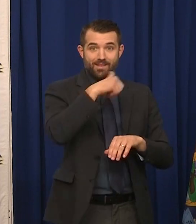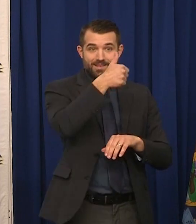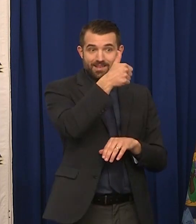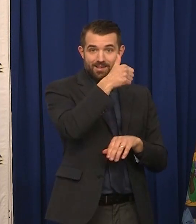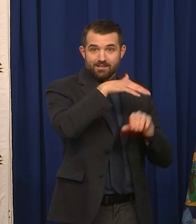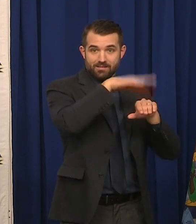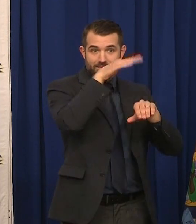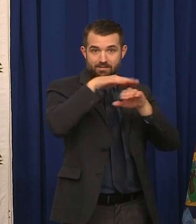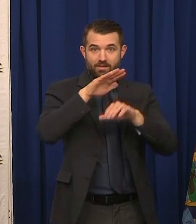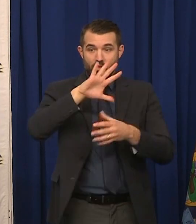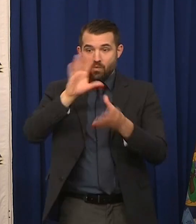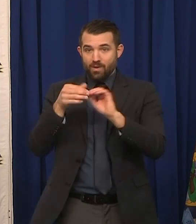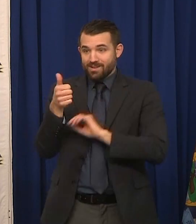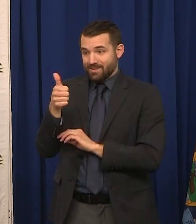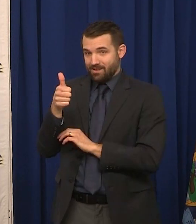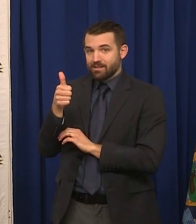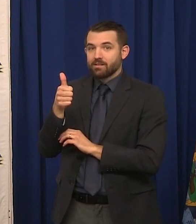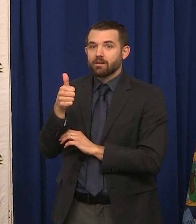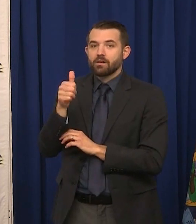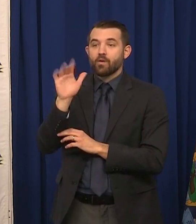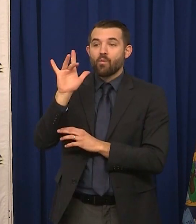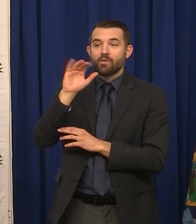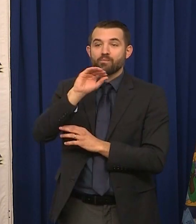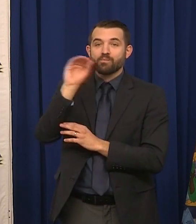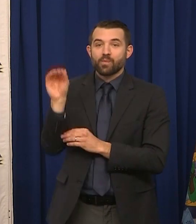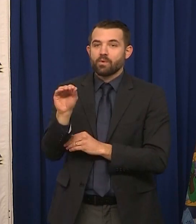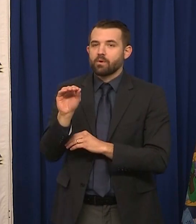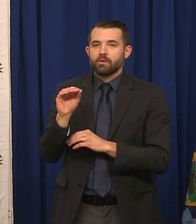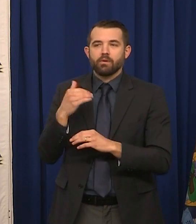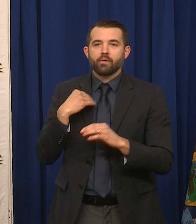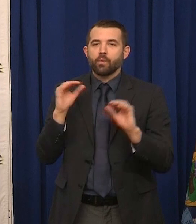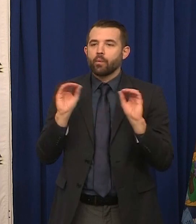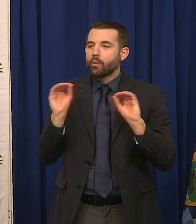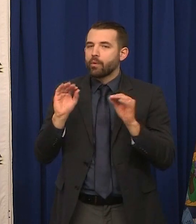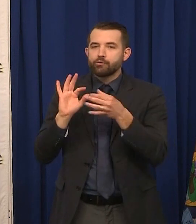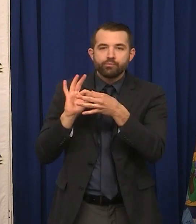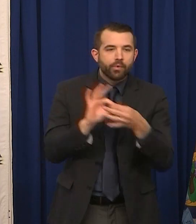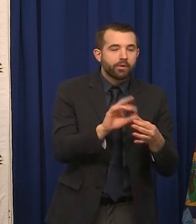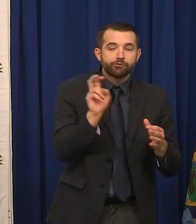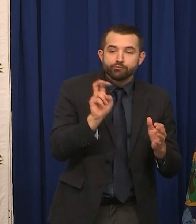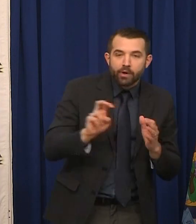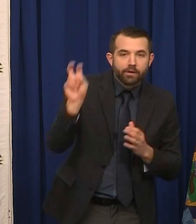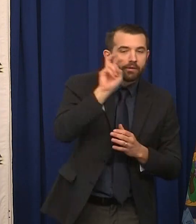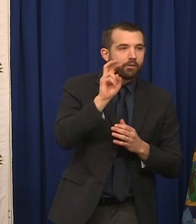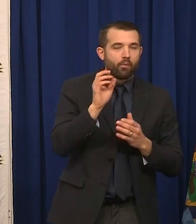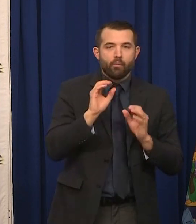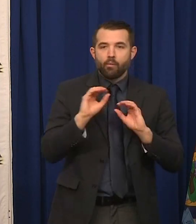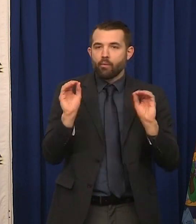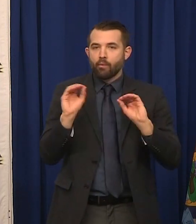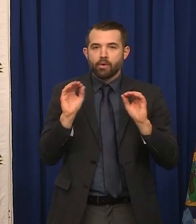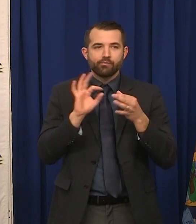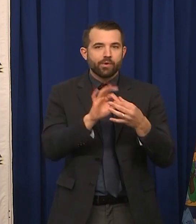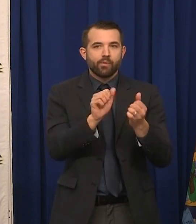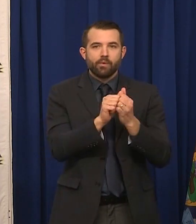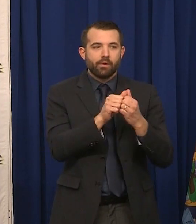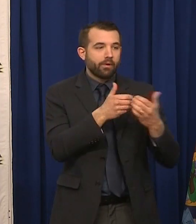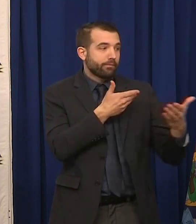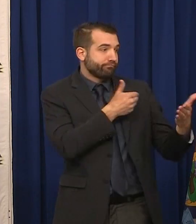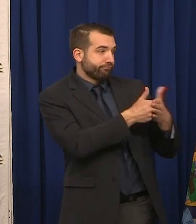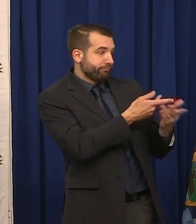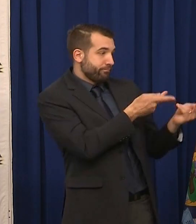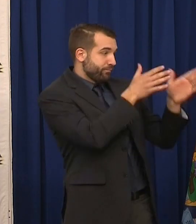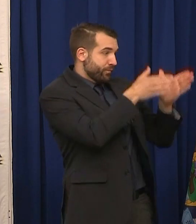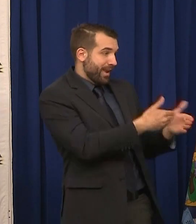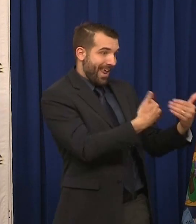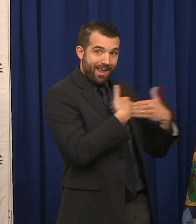known case or a link to travel. Our investigation into those 3 counties is continuing to try to determine